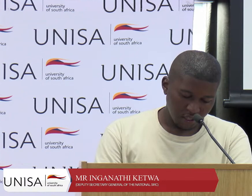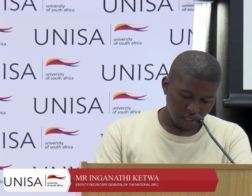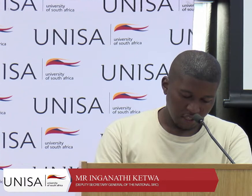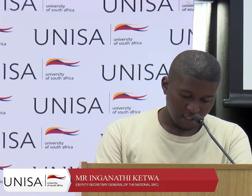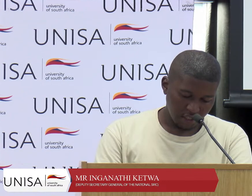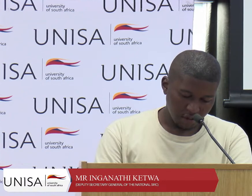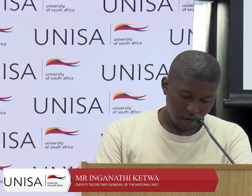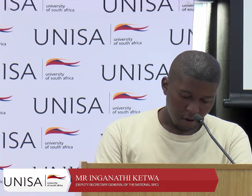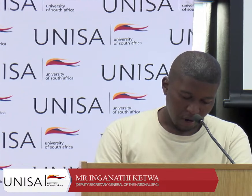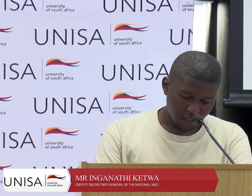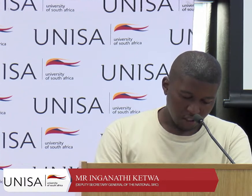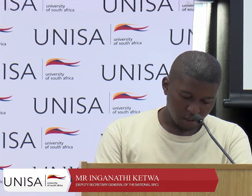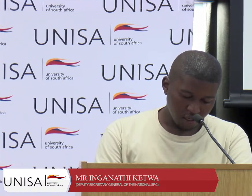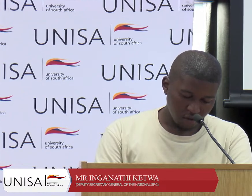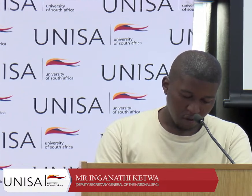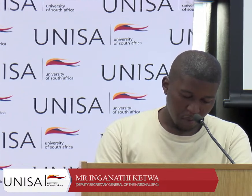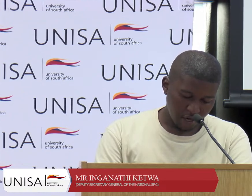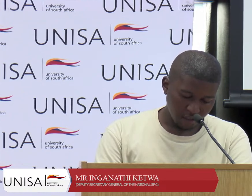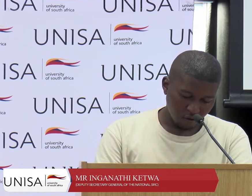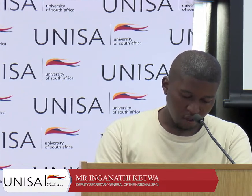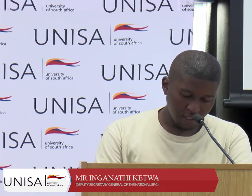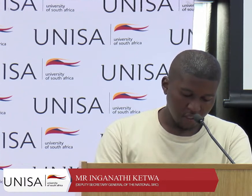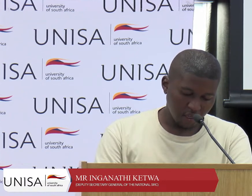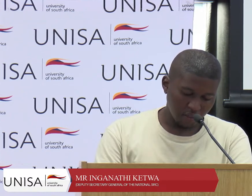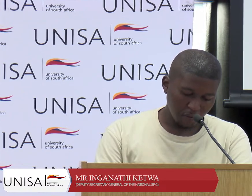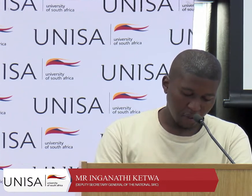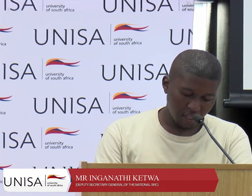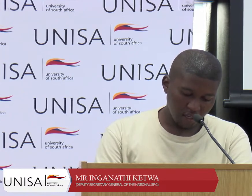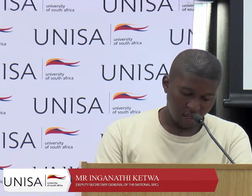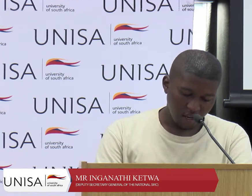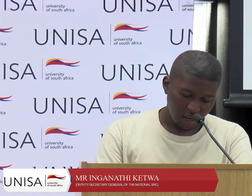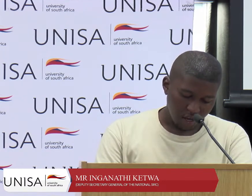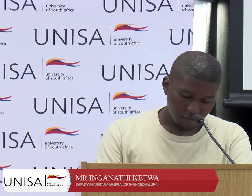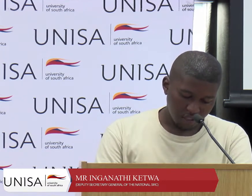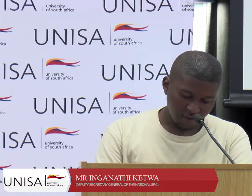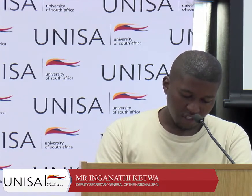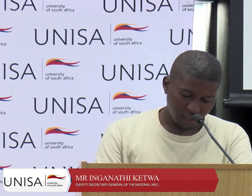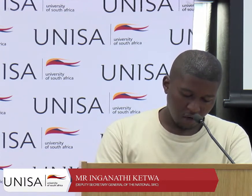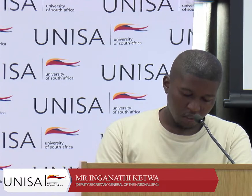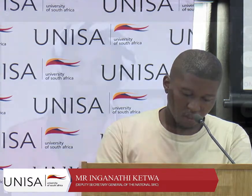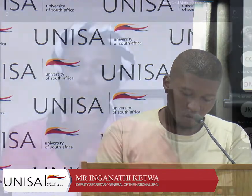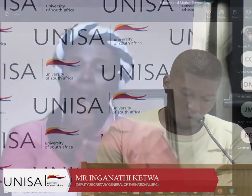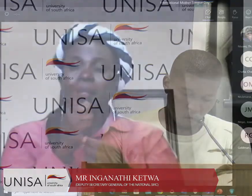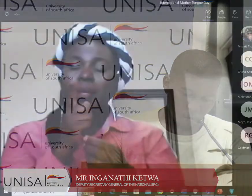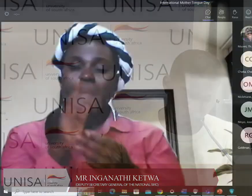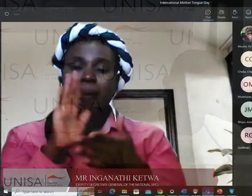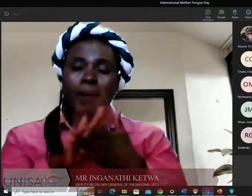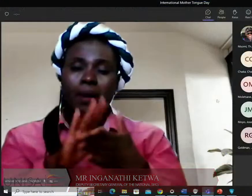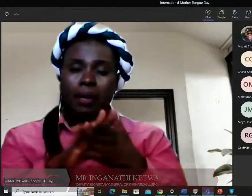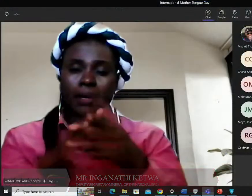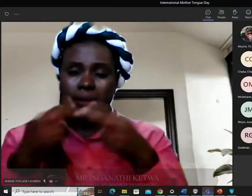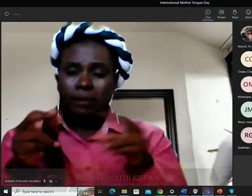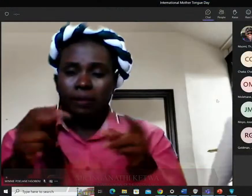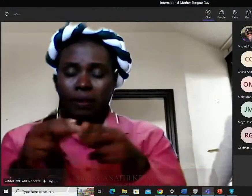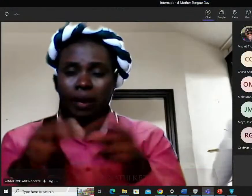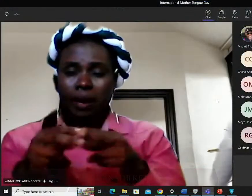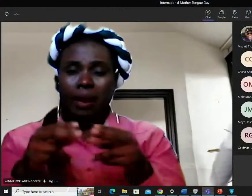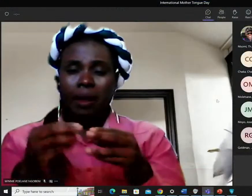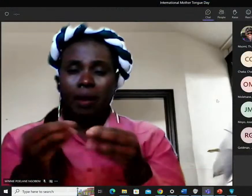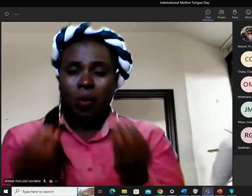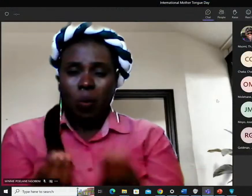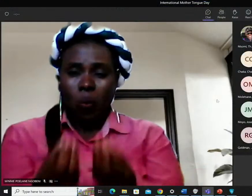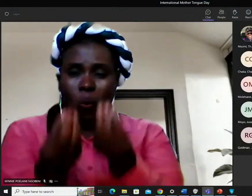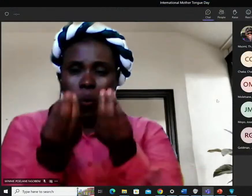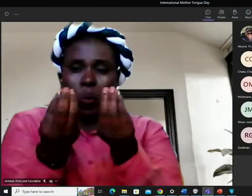model as indicated, by children with parents constantly speaking different languages grow up being equally fluent